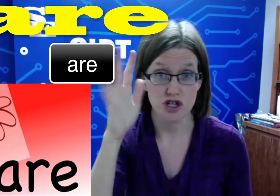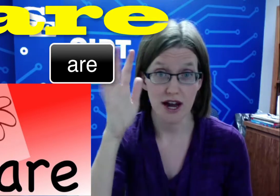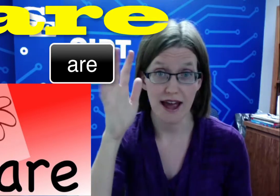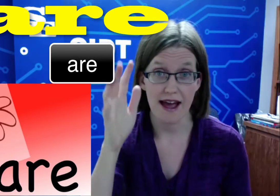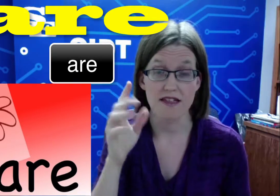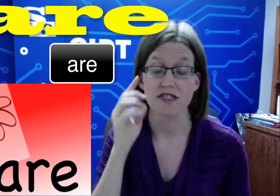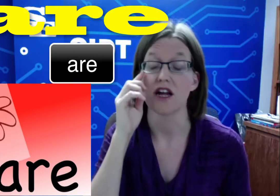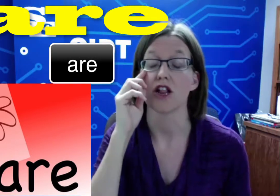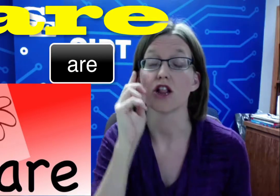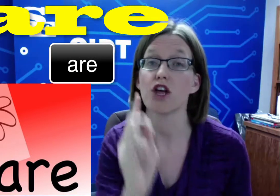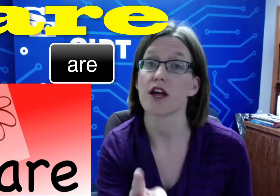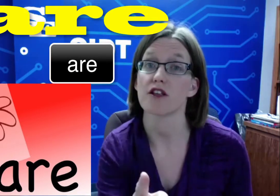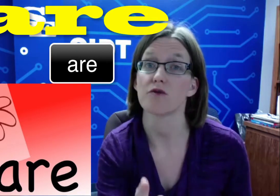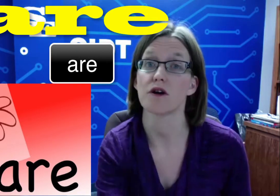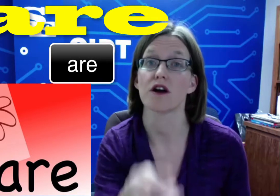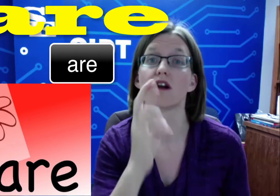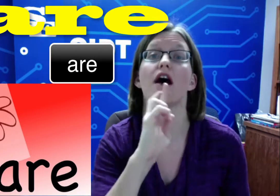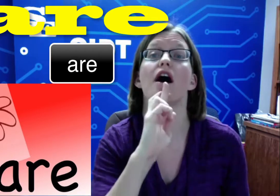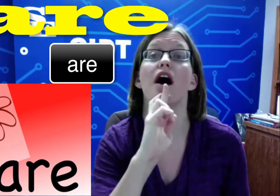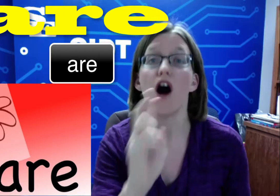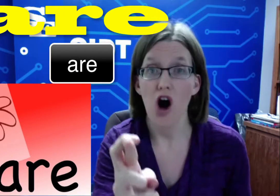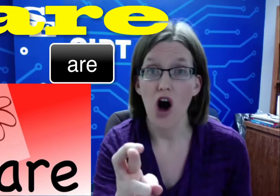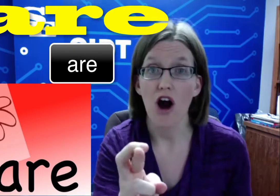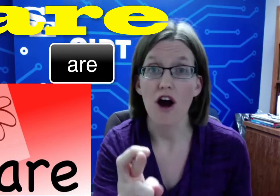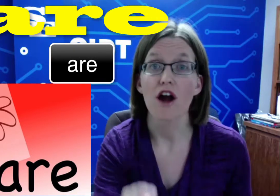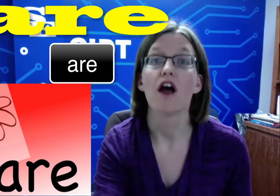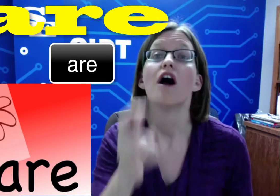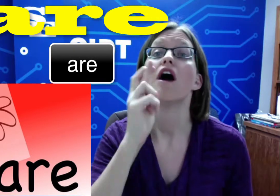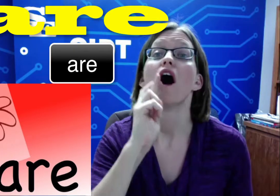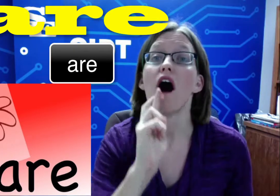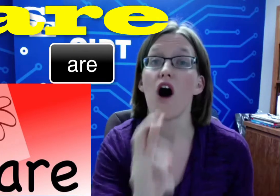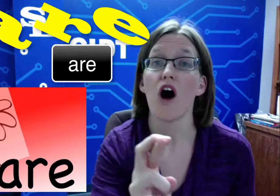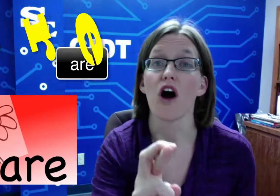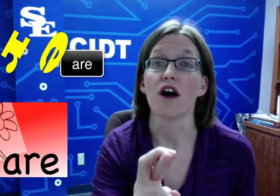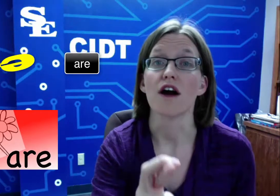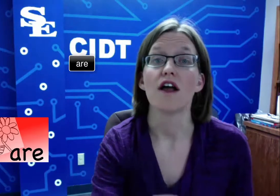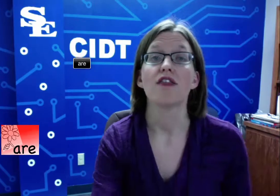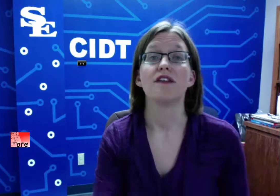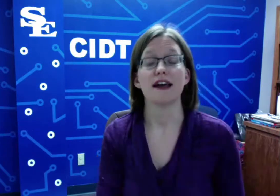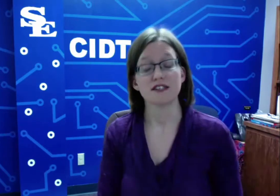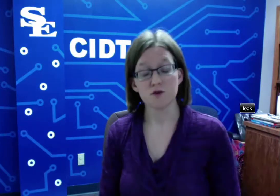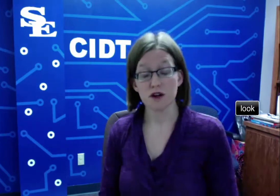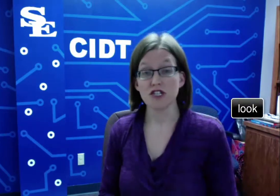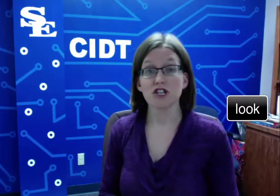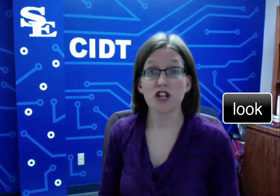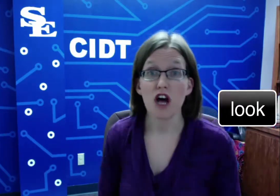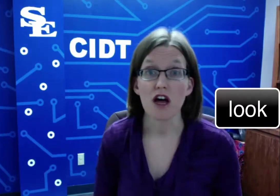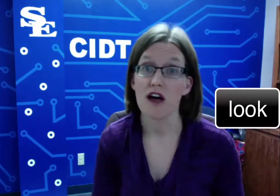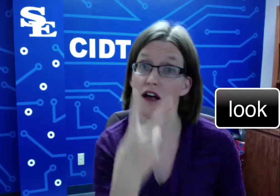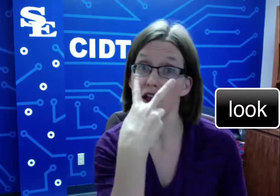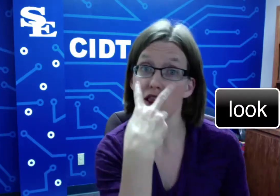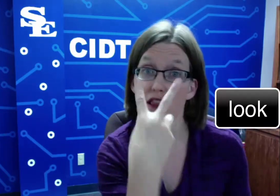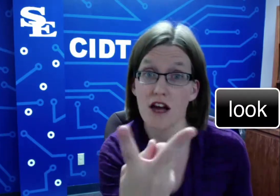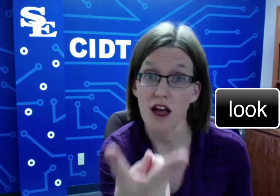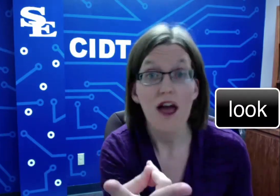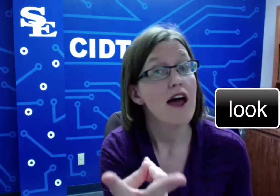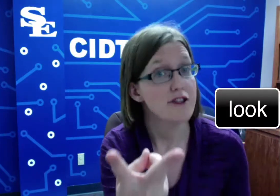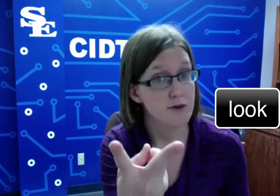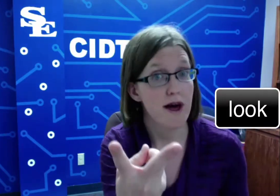your hands. Look at the word. R. R. The next word is look. Look. And you better